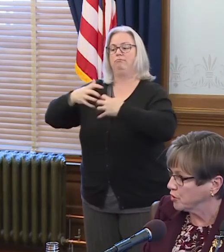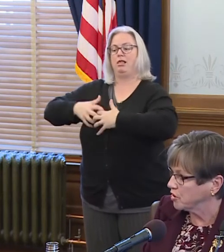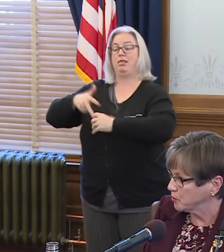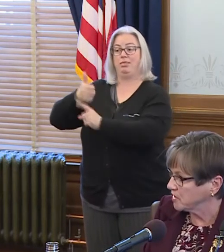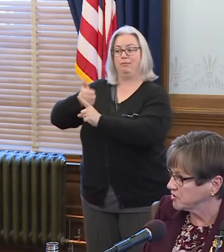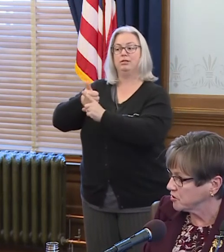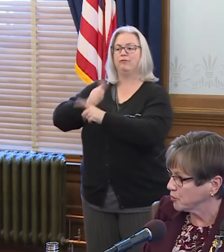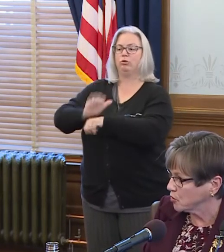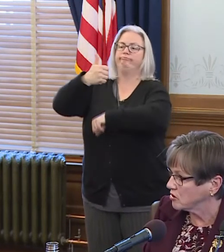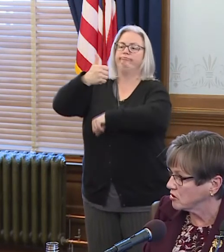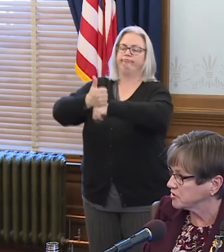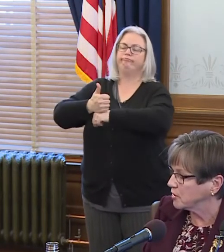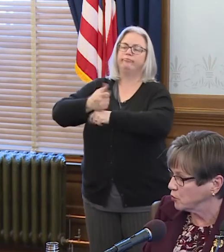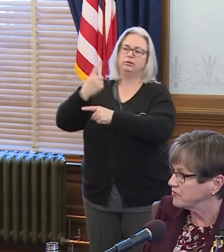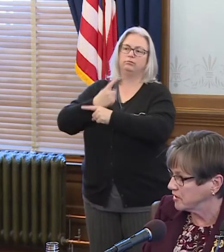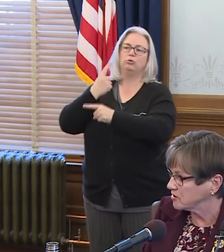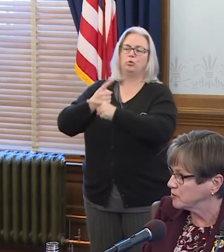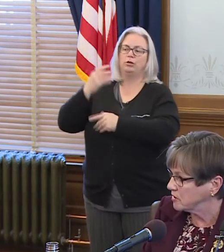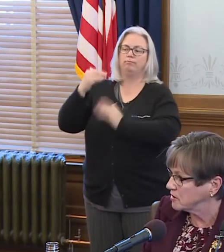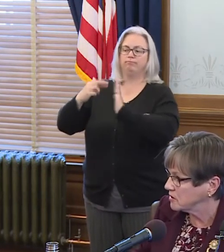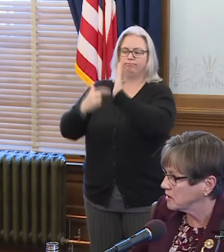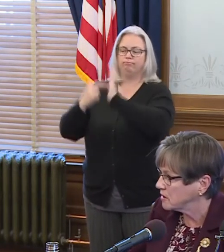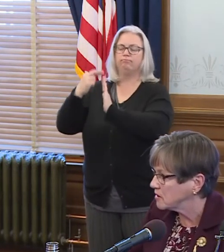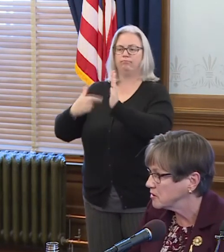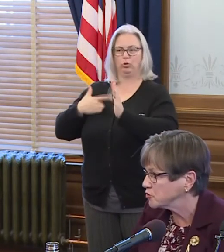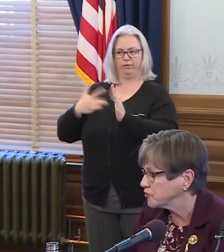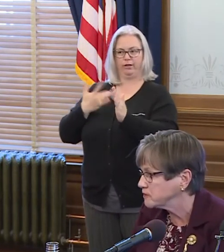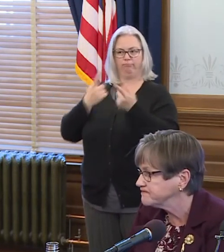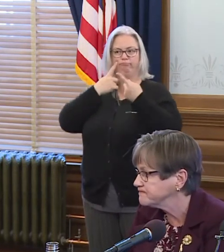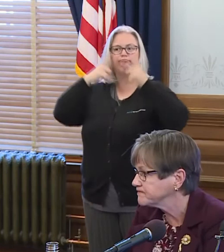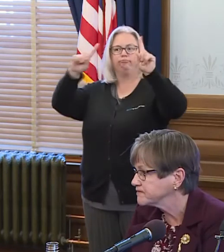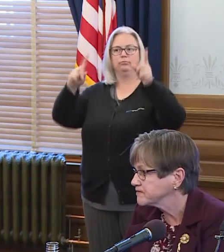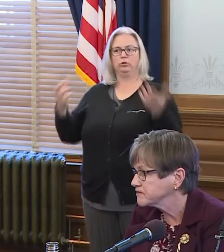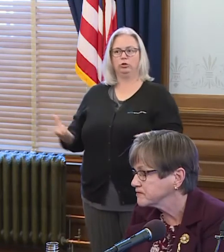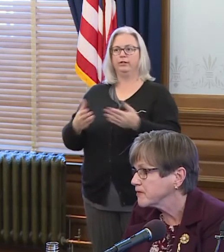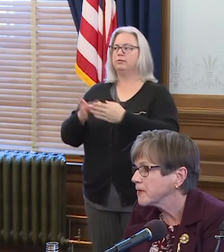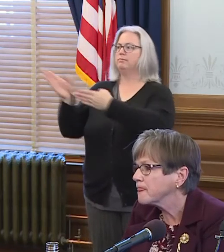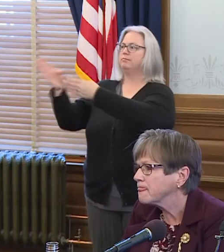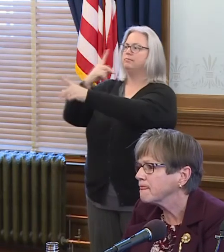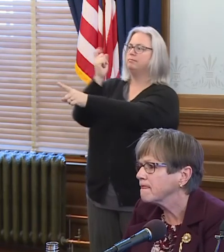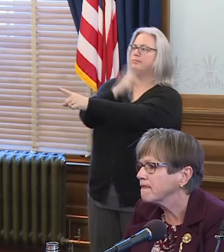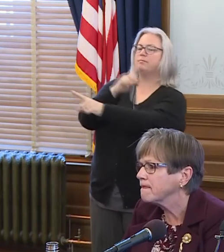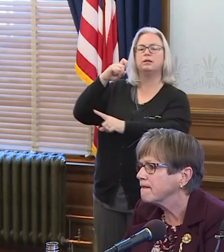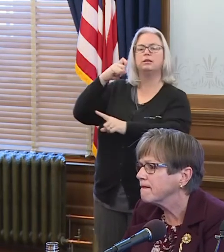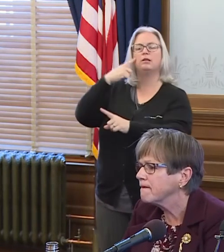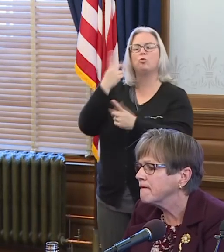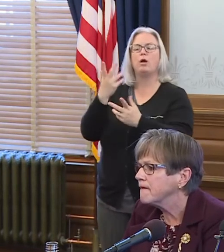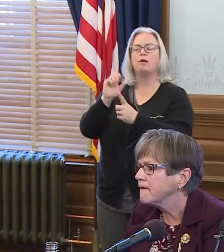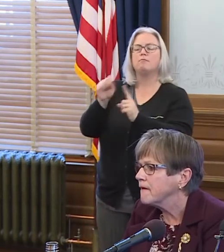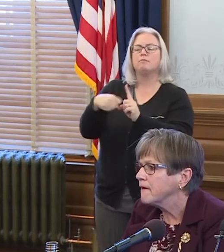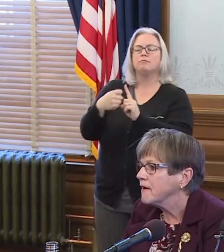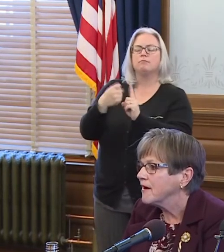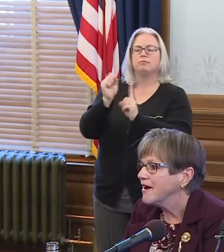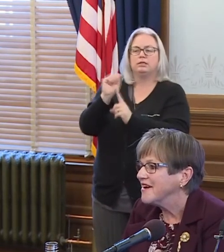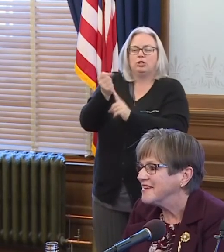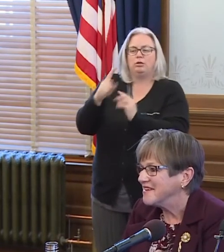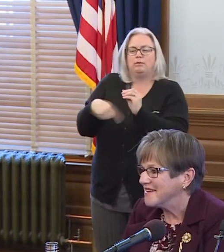will put into place the protocols that we've found to be useful. Governor, what is the situation with releasing prisoners?